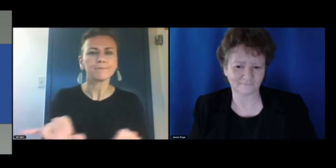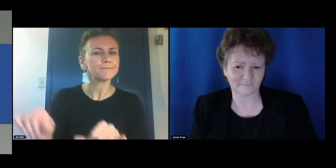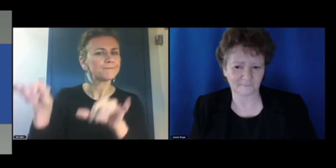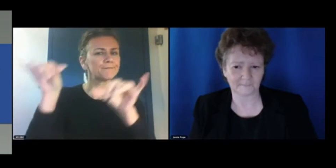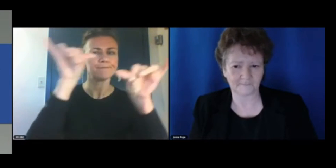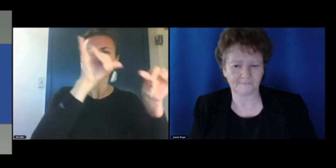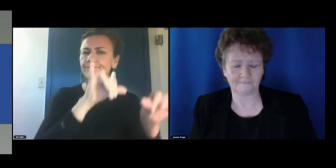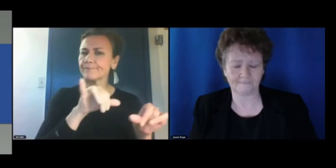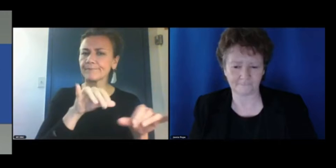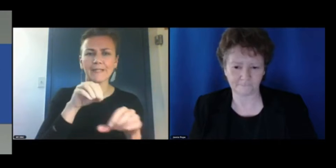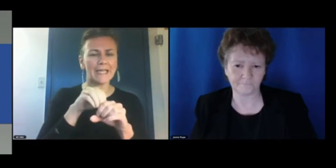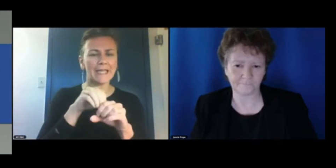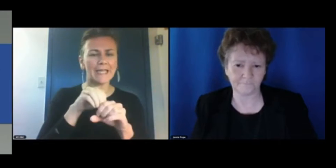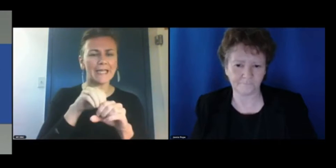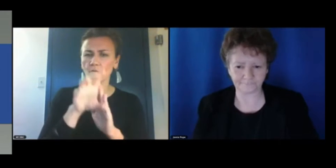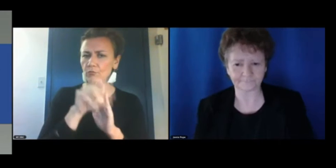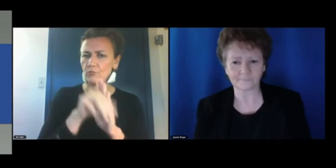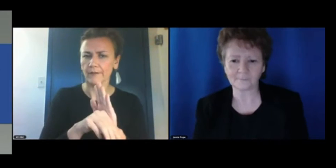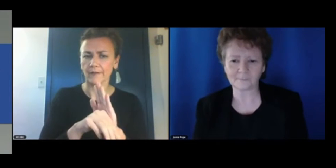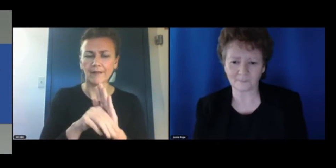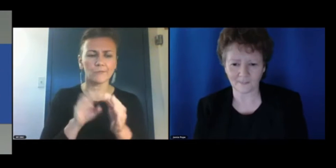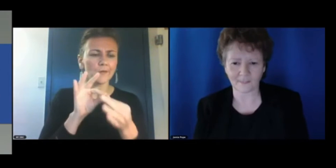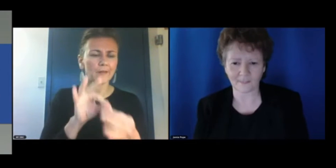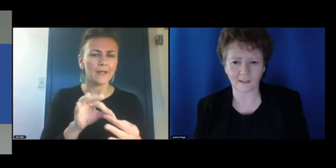for deafblind interpreters.